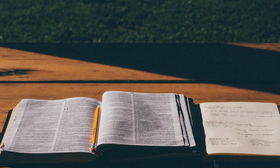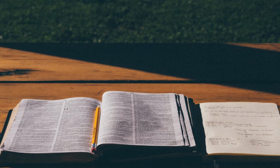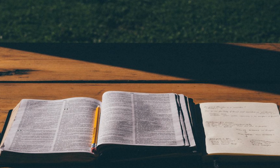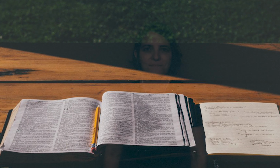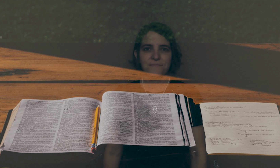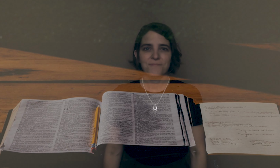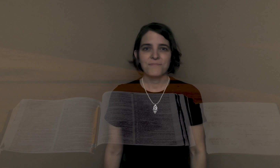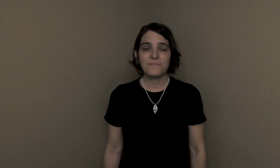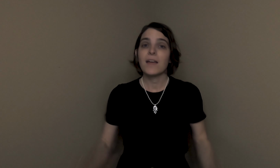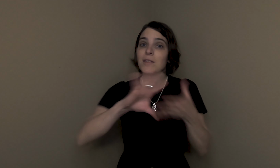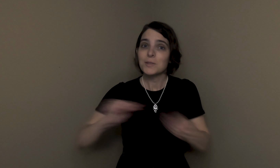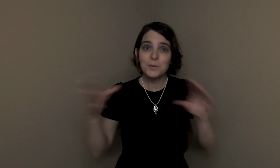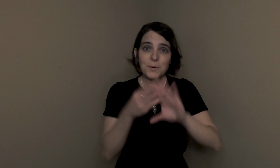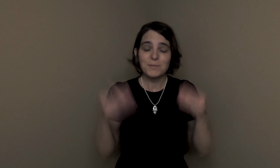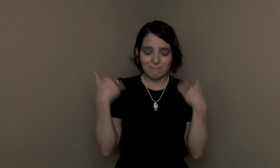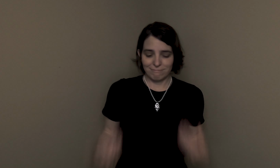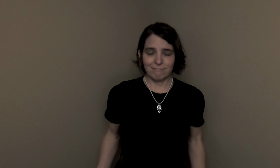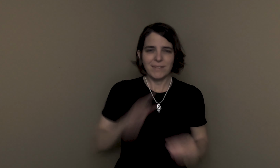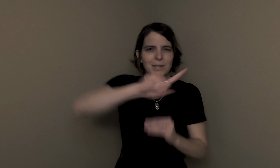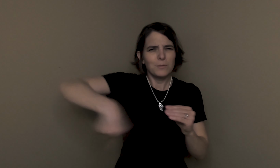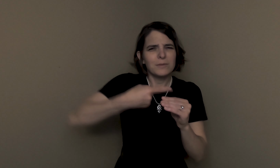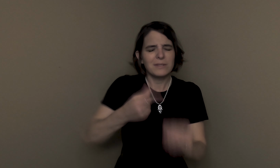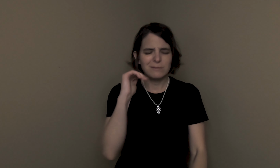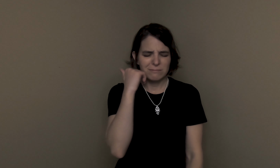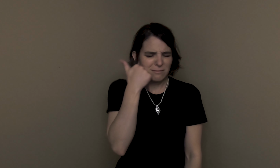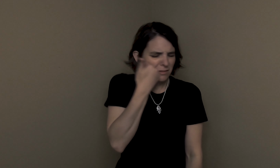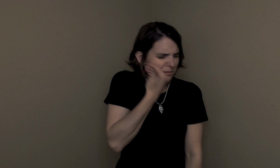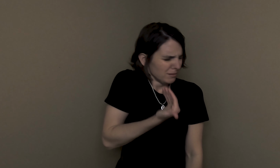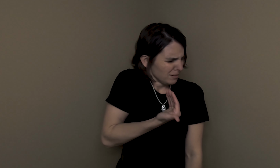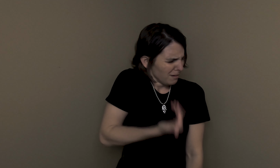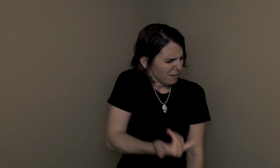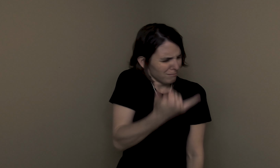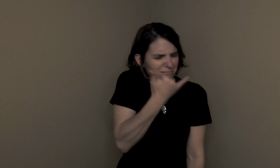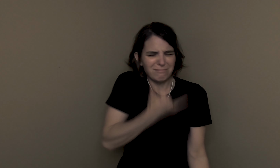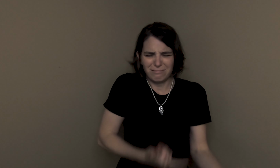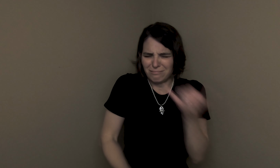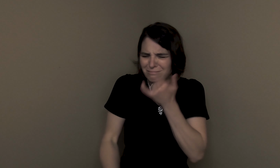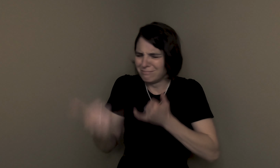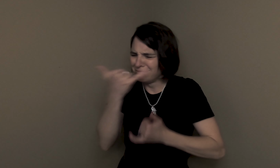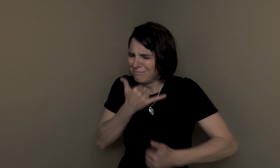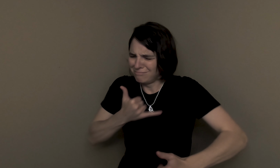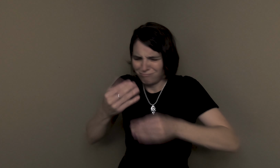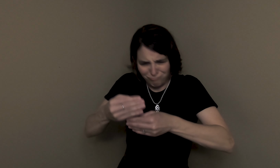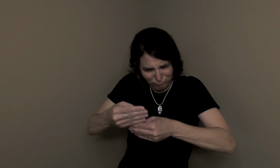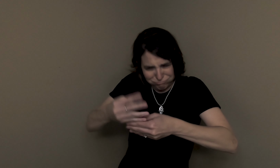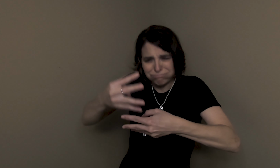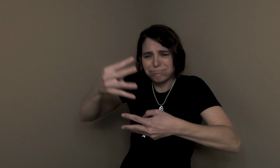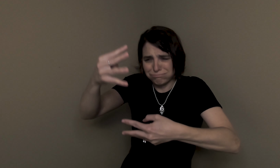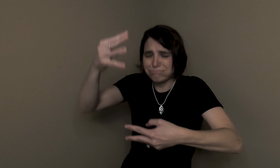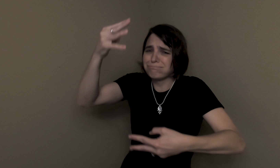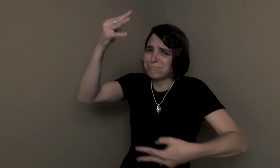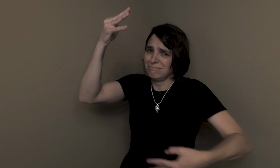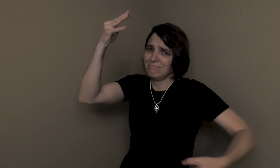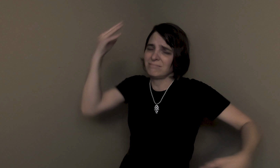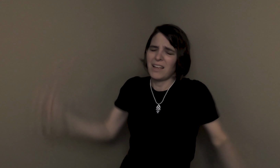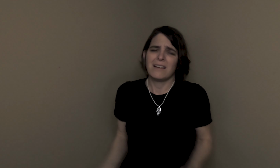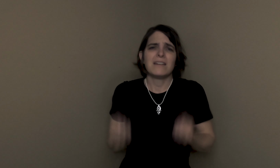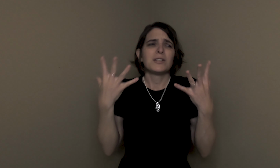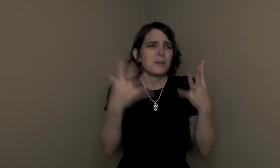Transcription The story of me was a story of shame Wrong turns written on every page So